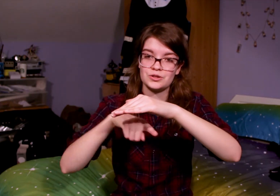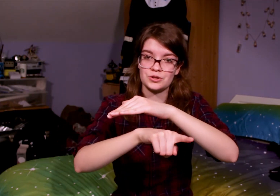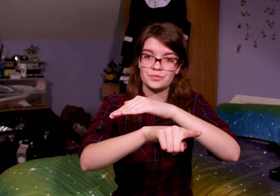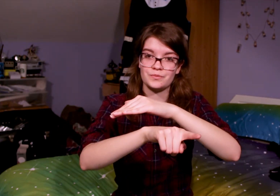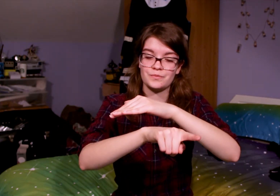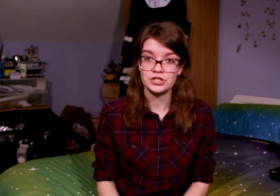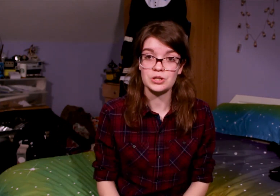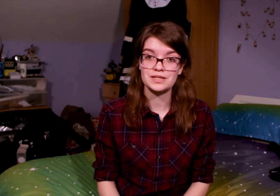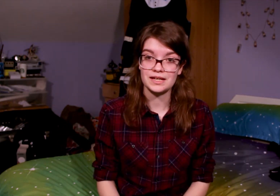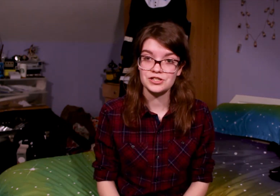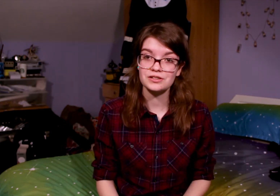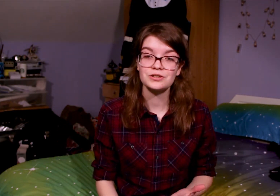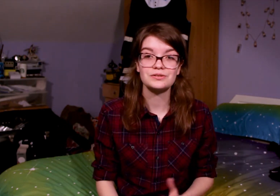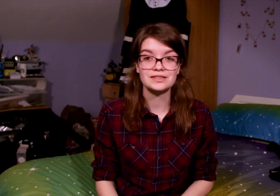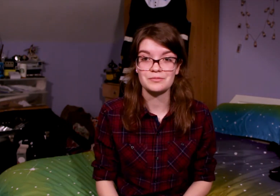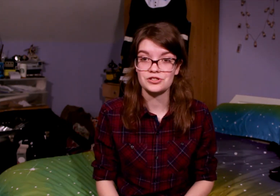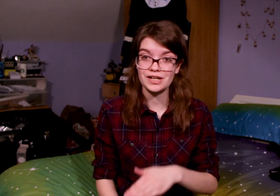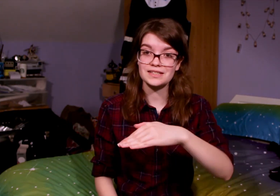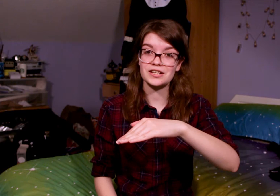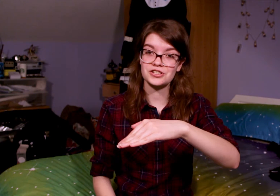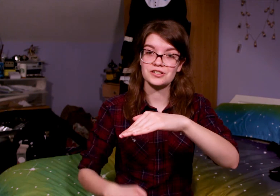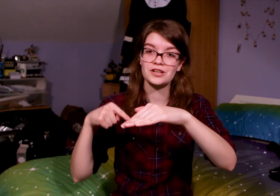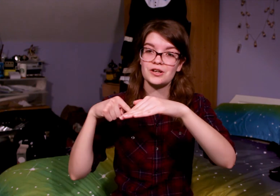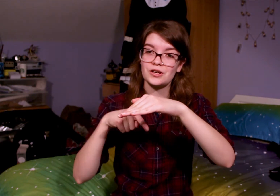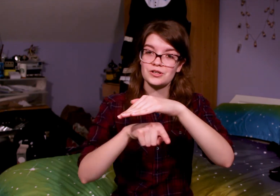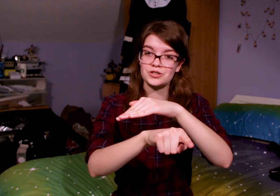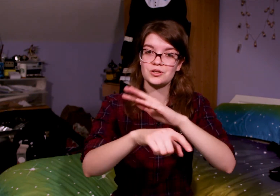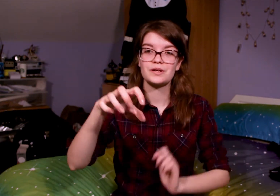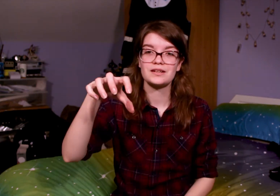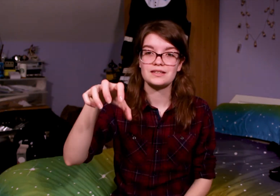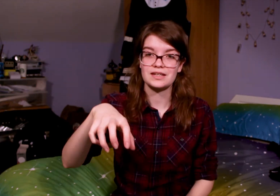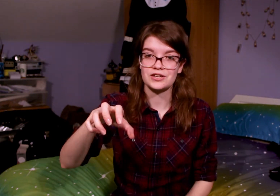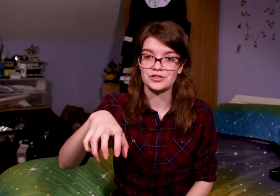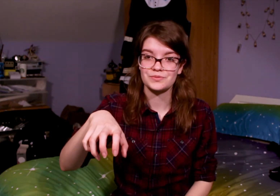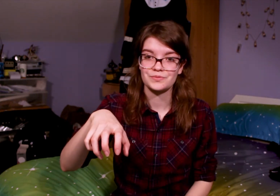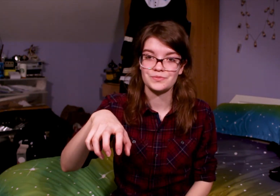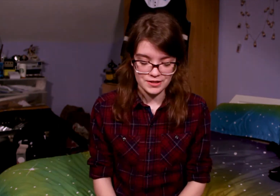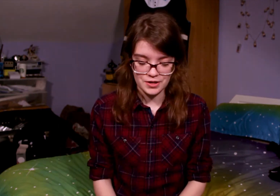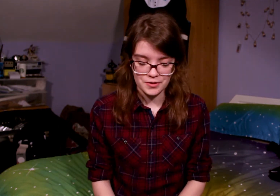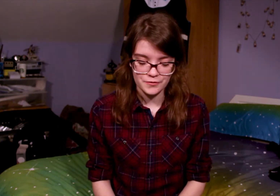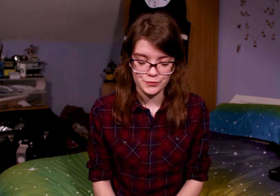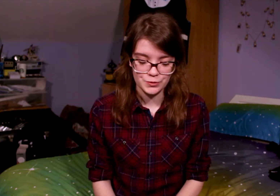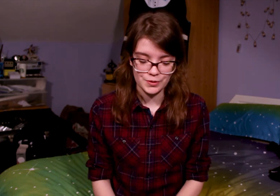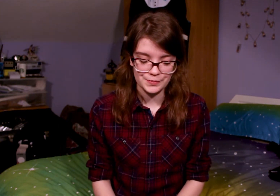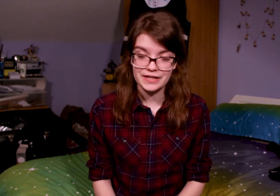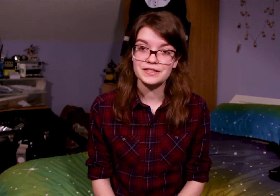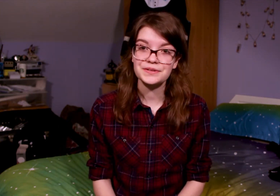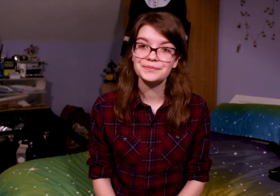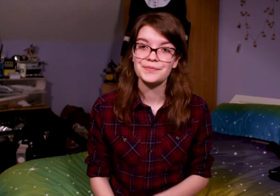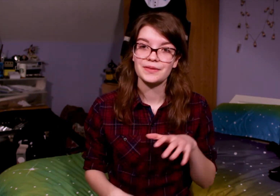Tube. For tube station, use the same as train station, tube, station. So for bicycle,